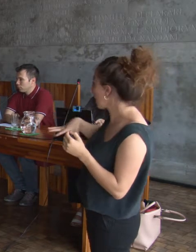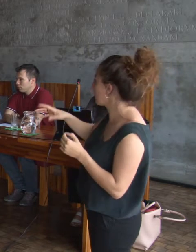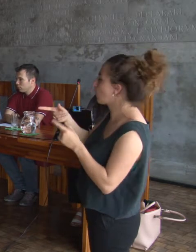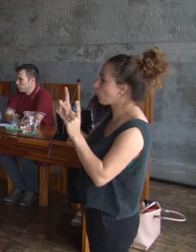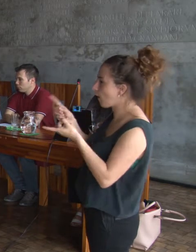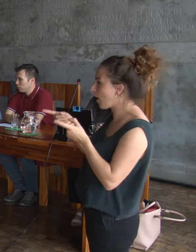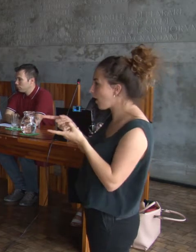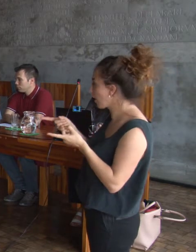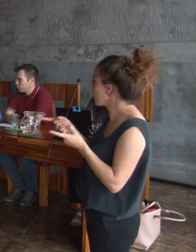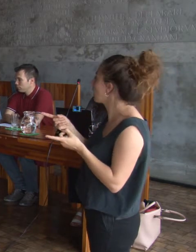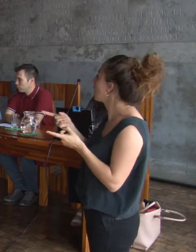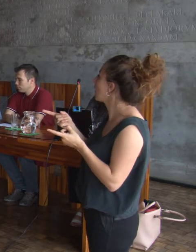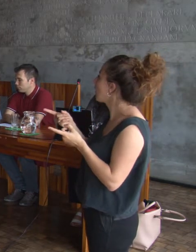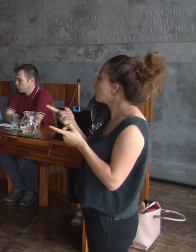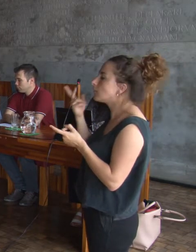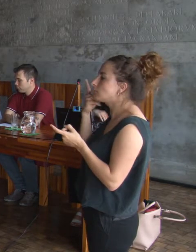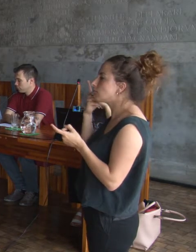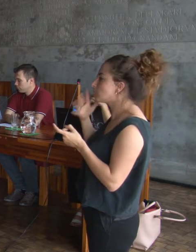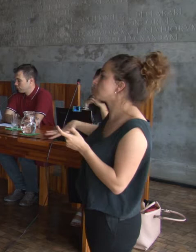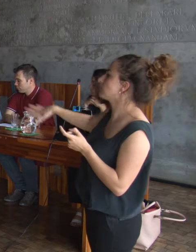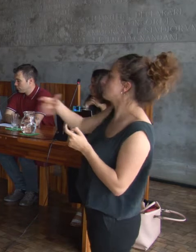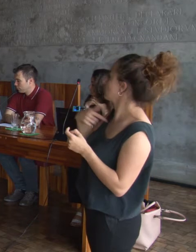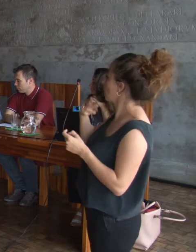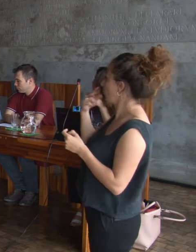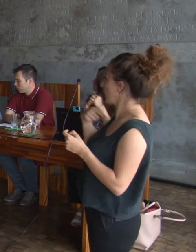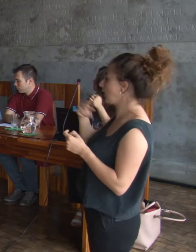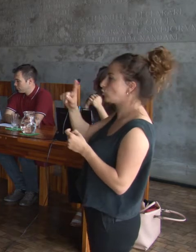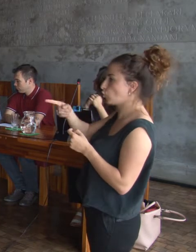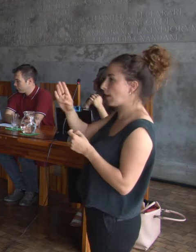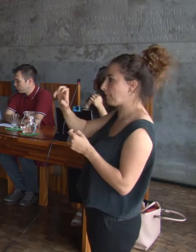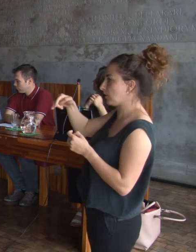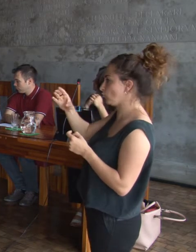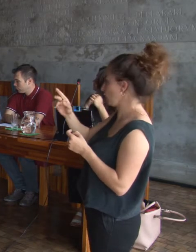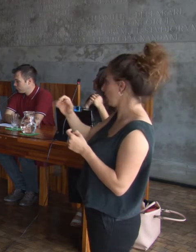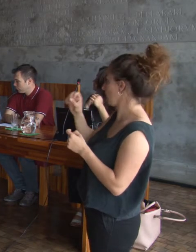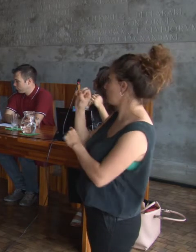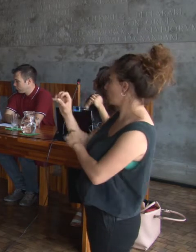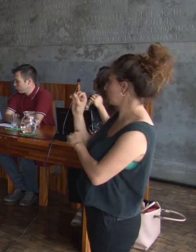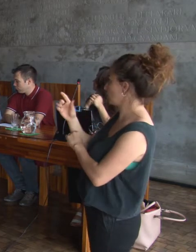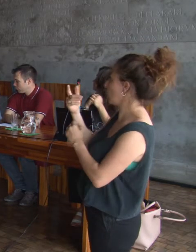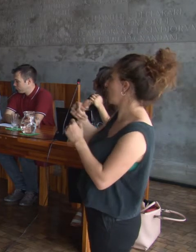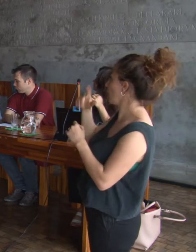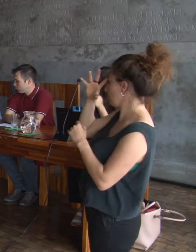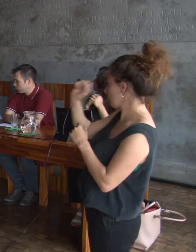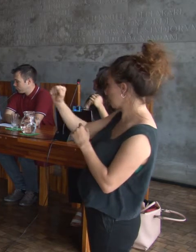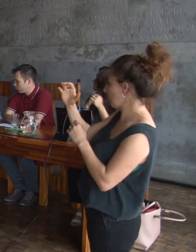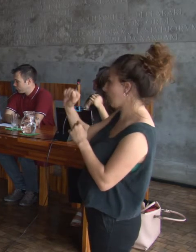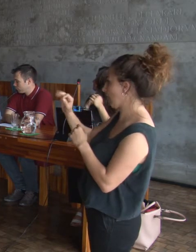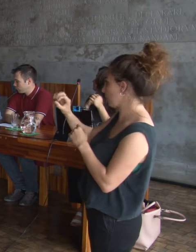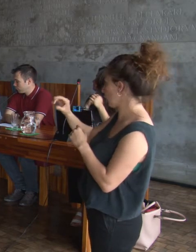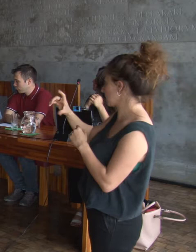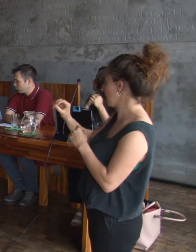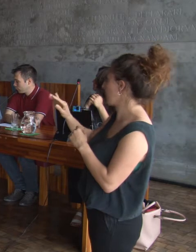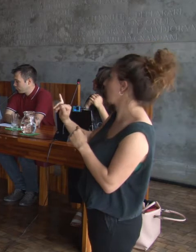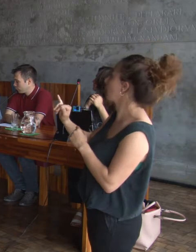we'll just quickly go around the room. I'll start with me. My name is Giulia Bencini. I'm a professor at Kaposkari,